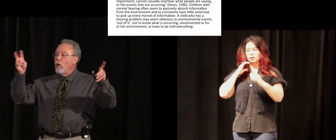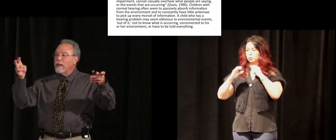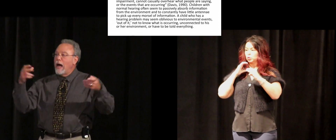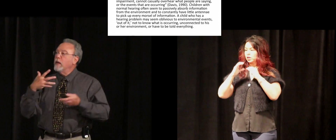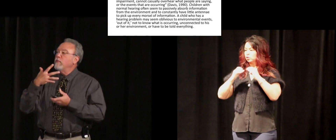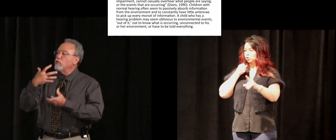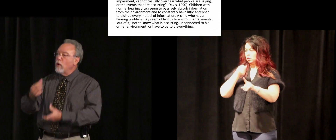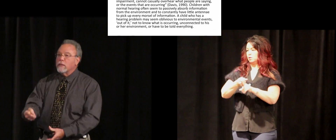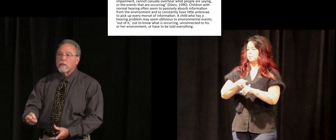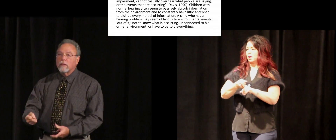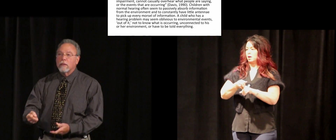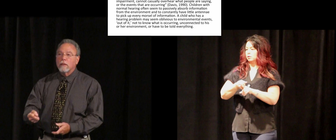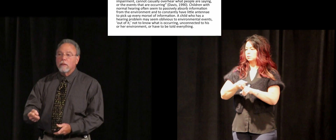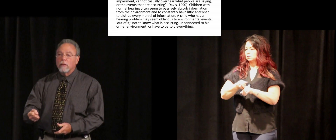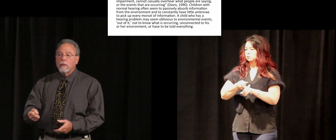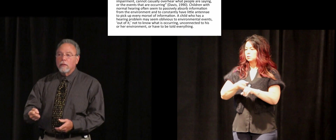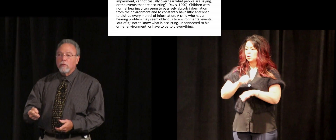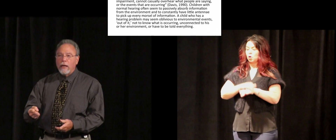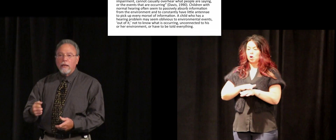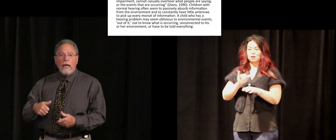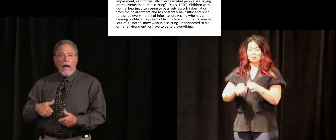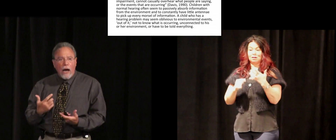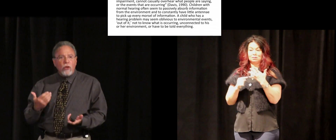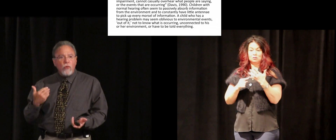You guys okay? Yeah, good.